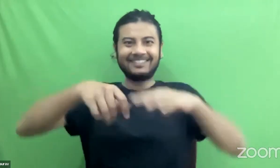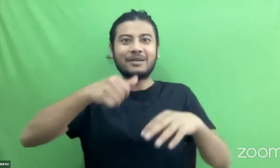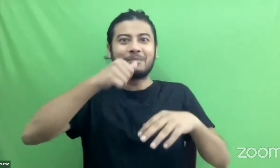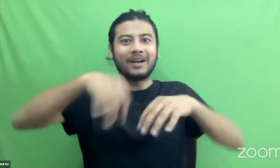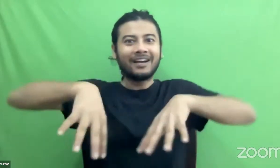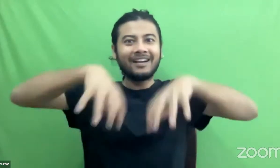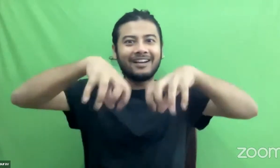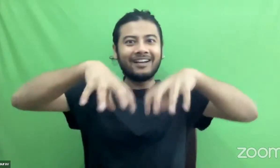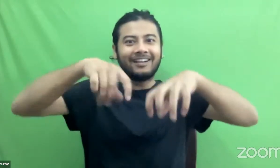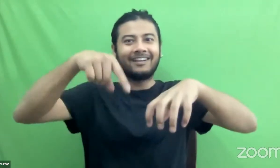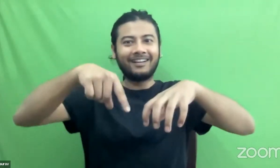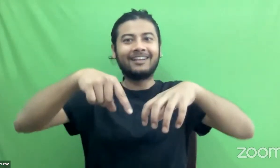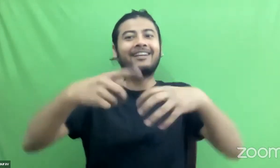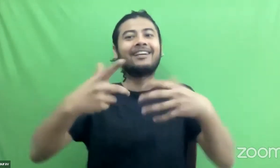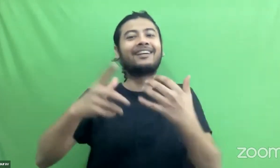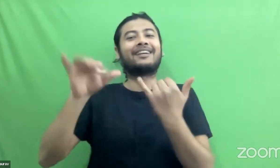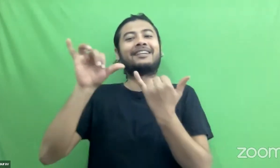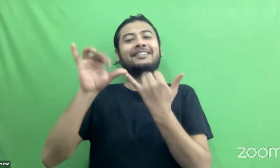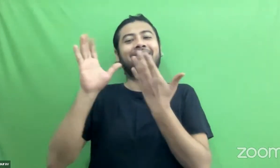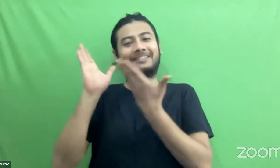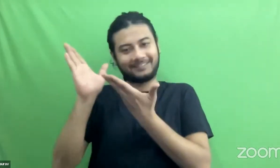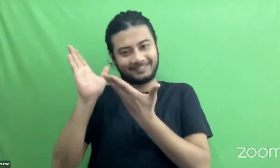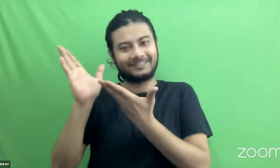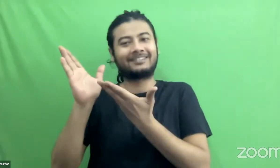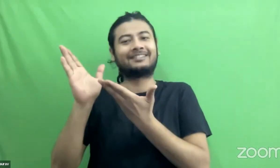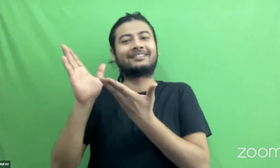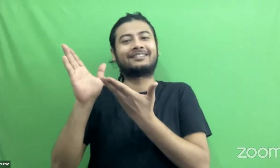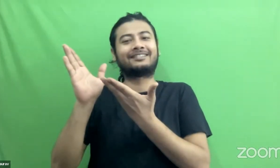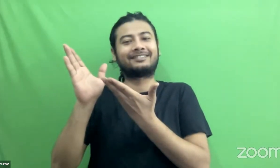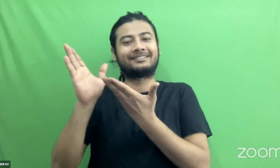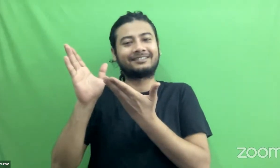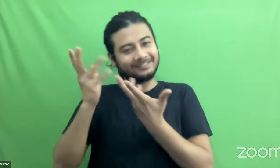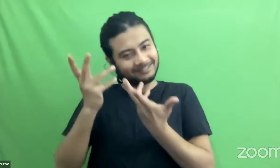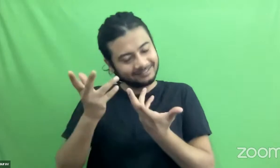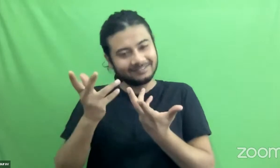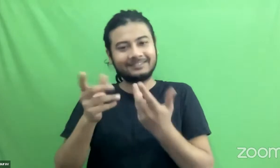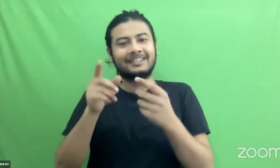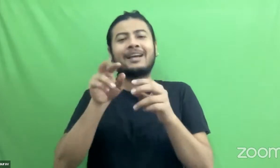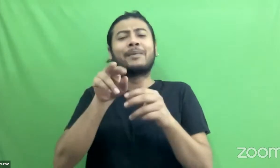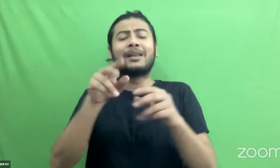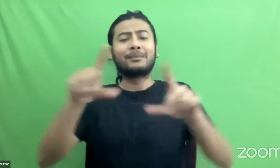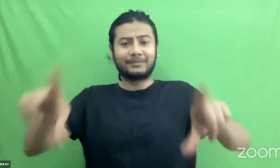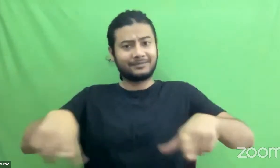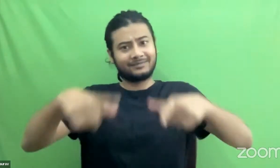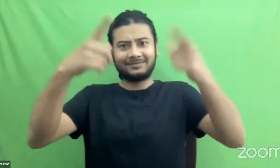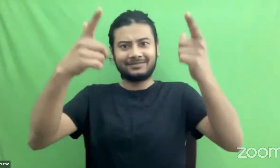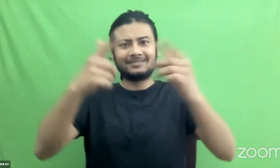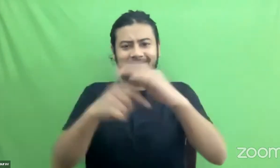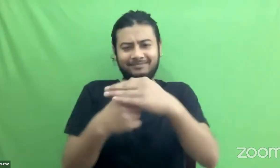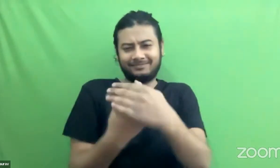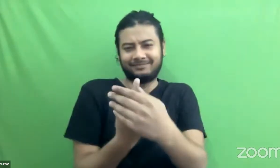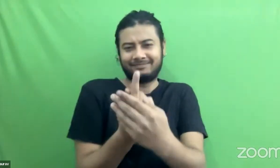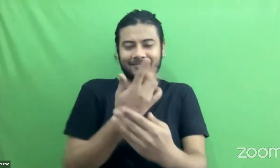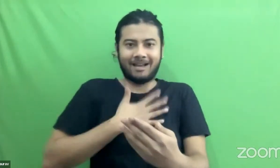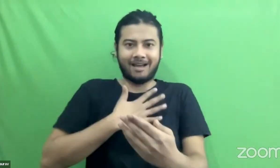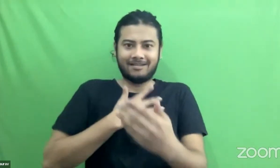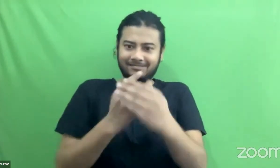we worship Krishna, that is sufficient. Because if we make Krishna happy, then all the other